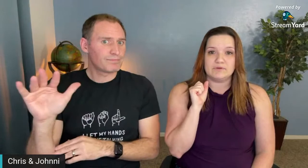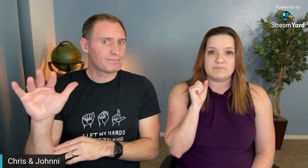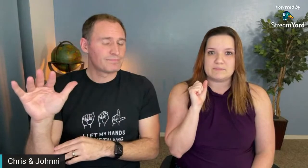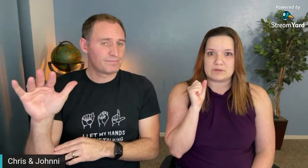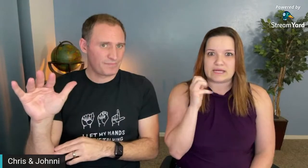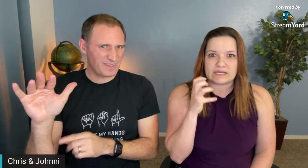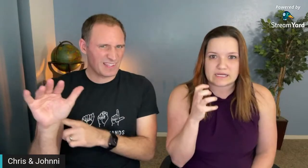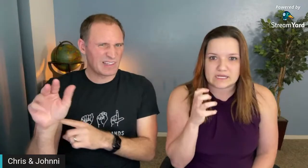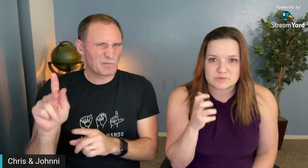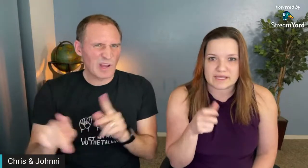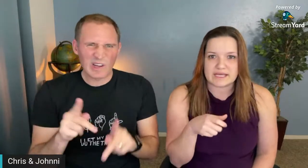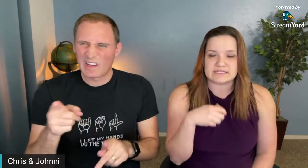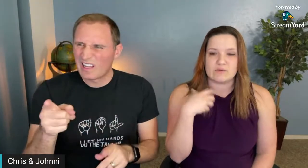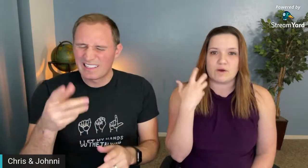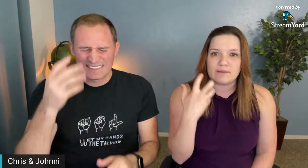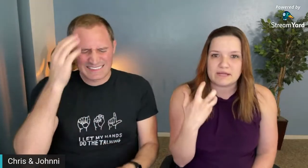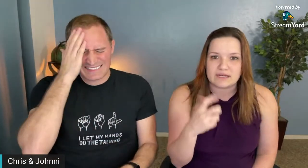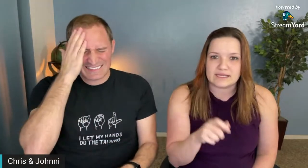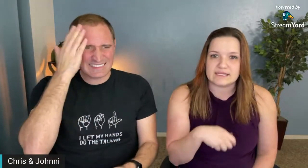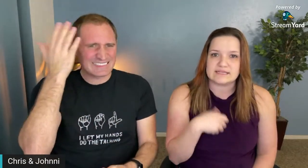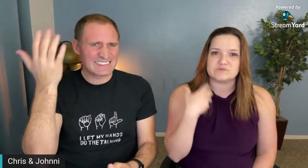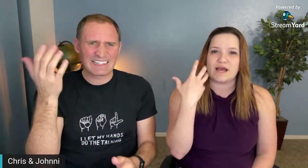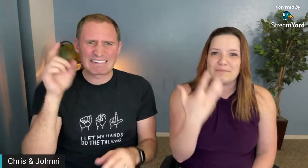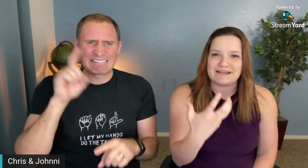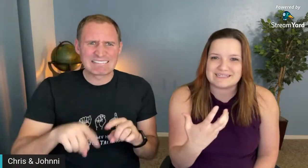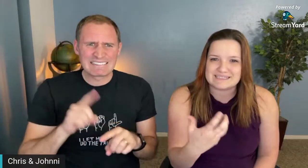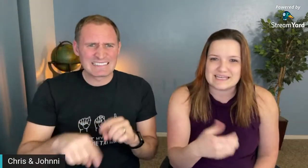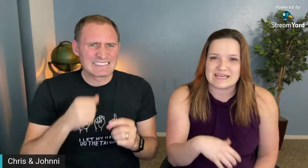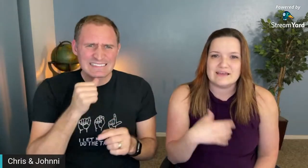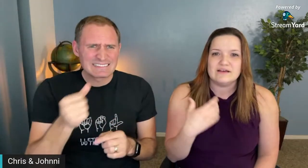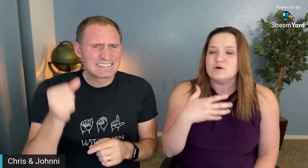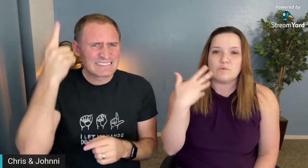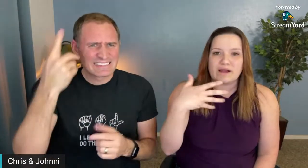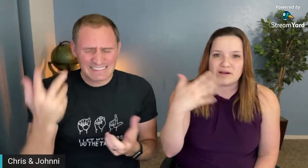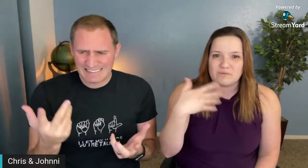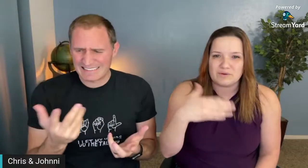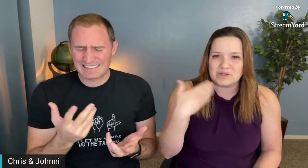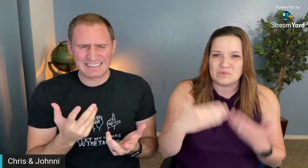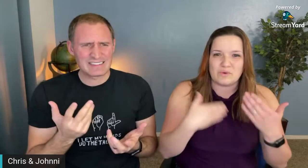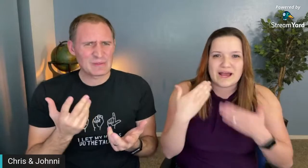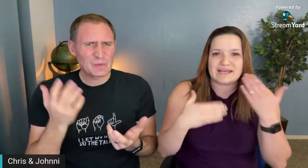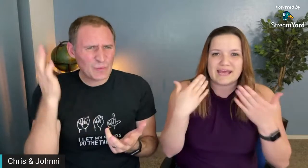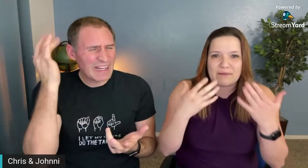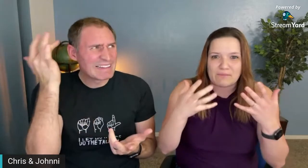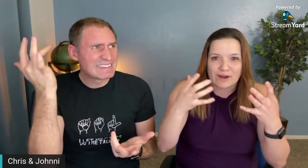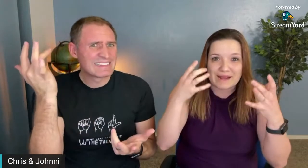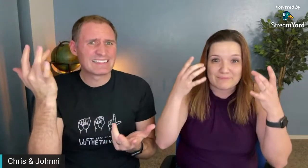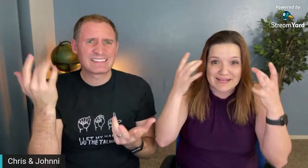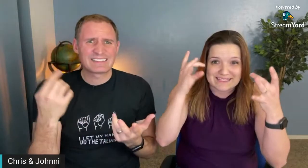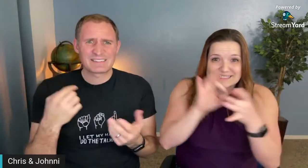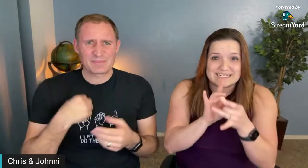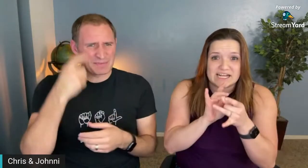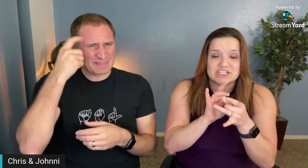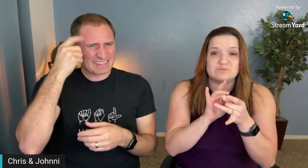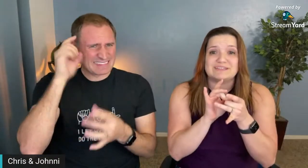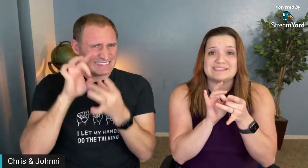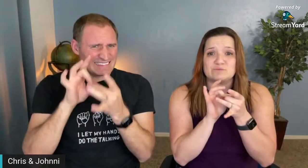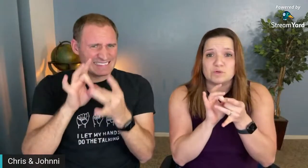people are like, gosh, why am I not getting this? Why am I not seeing it? Why can't my brain make this connection with this